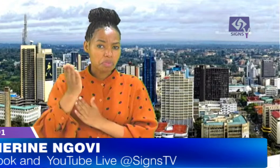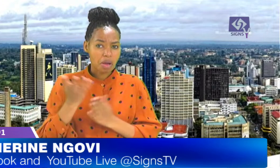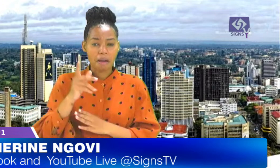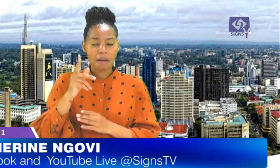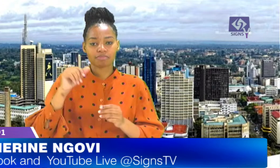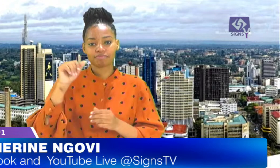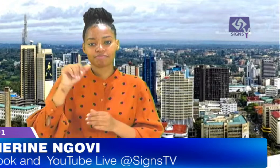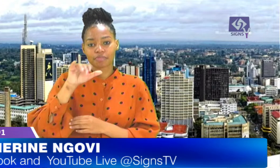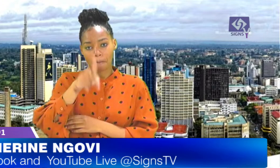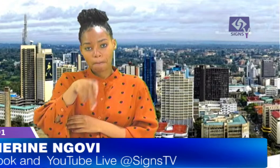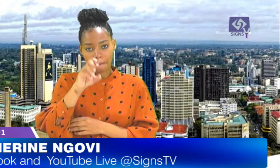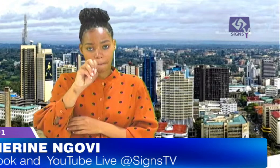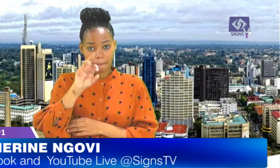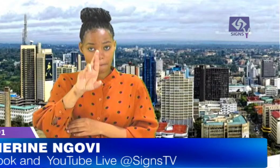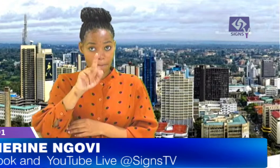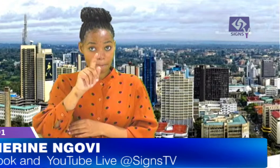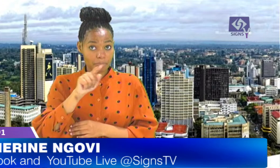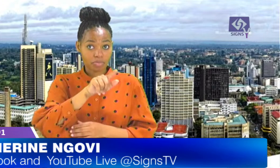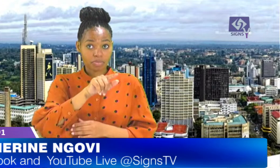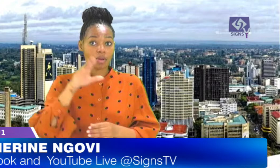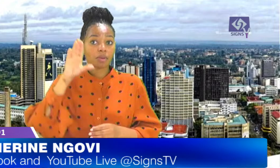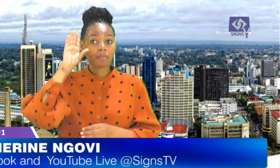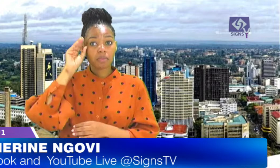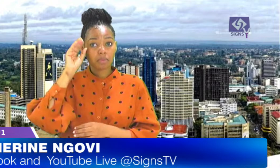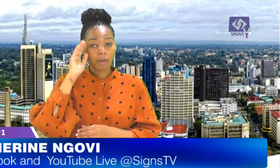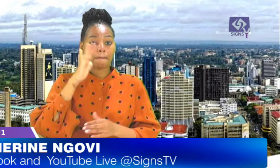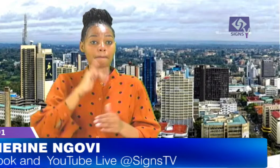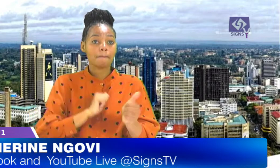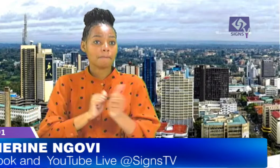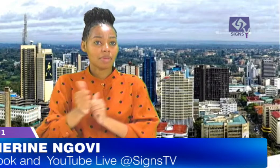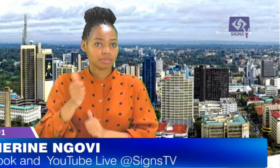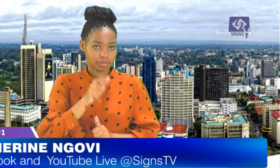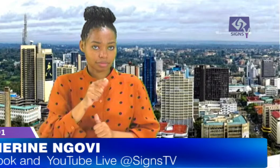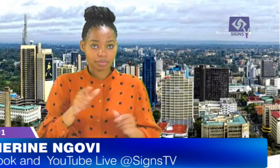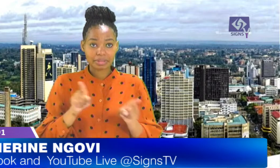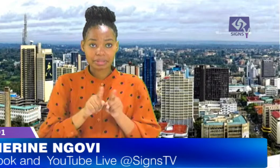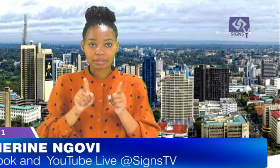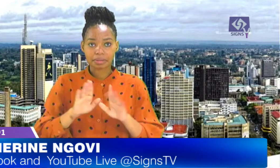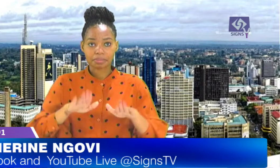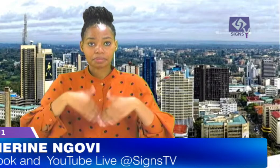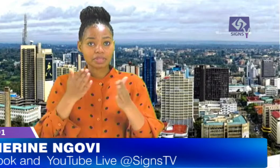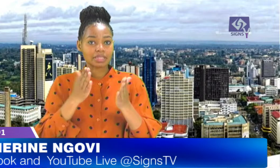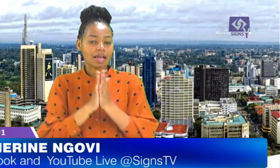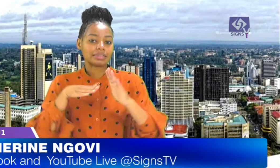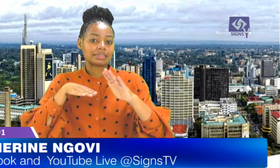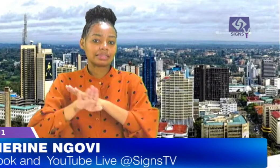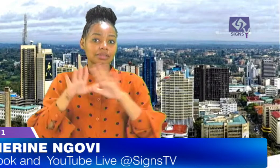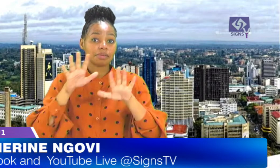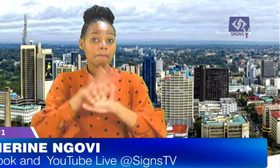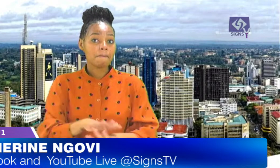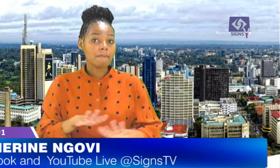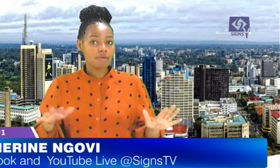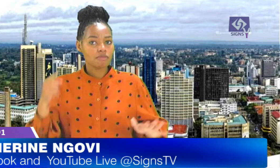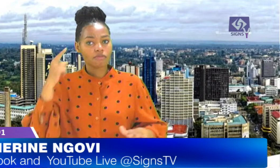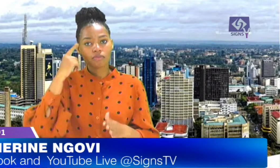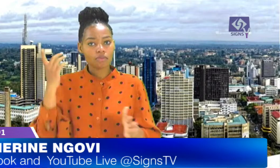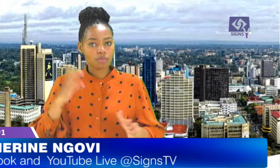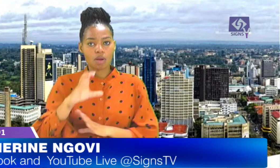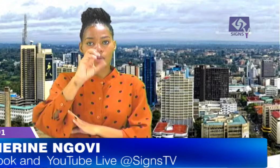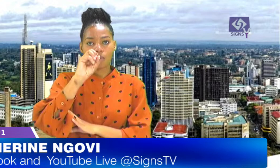container bearing counterfeit pesticides through the port of Mombasa that bypass